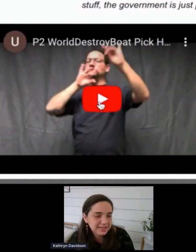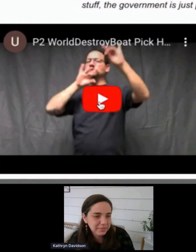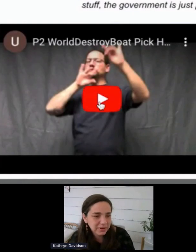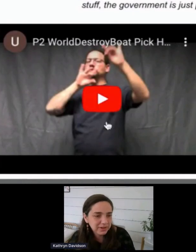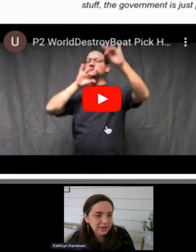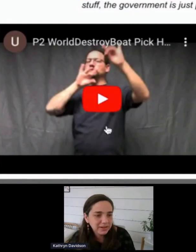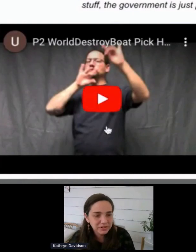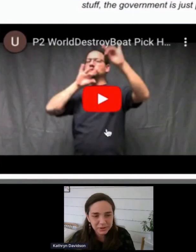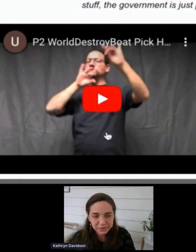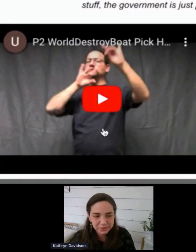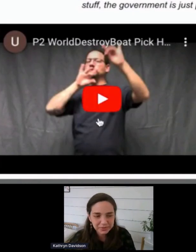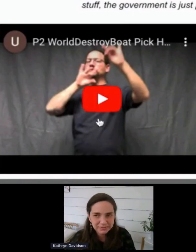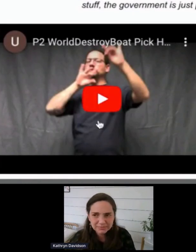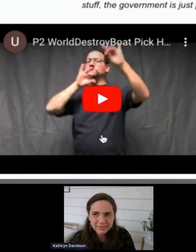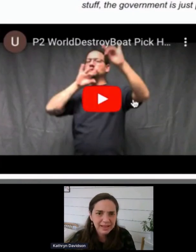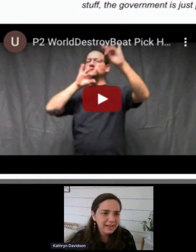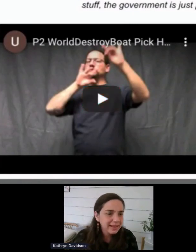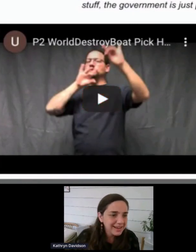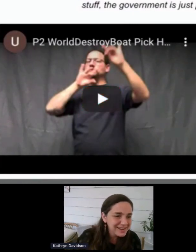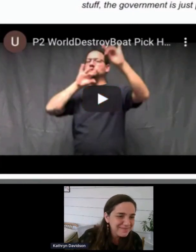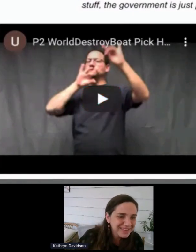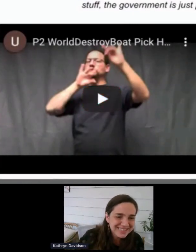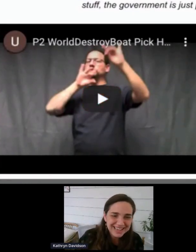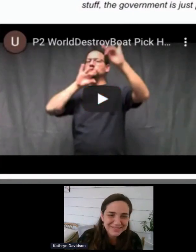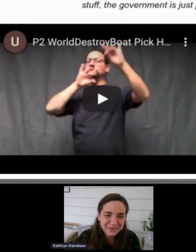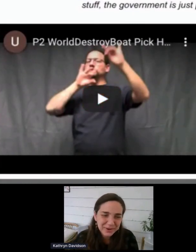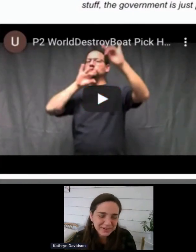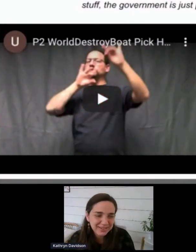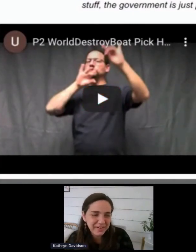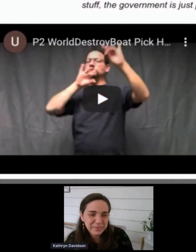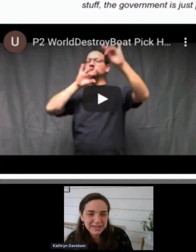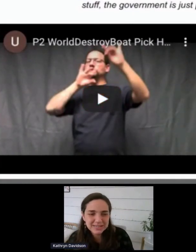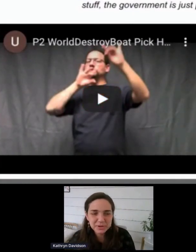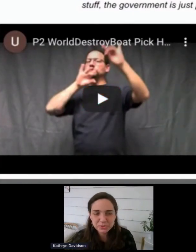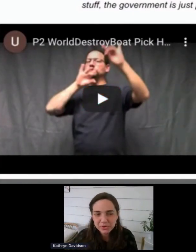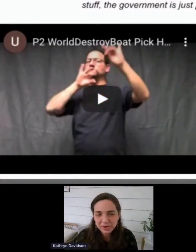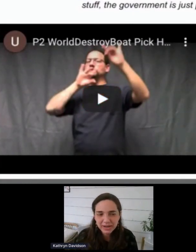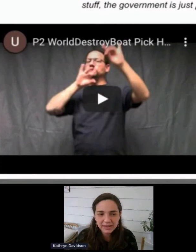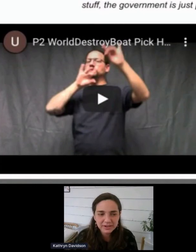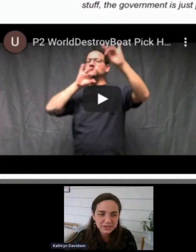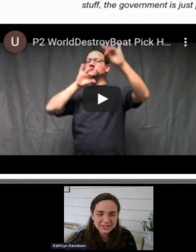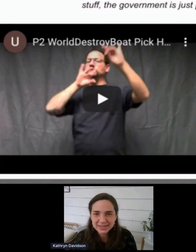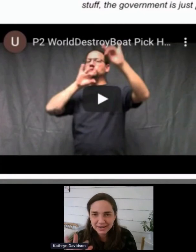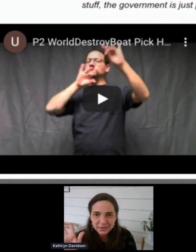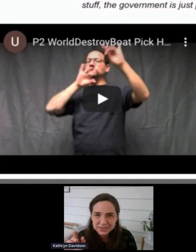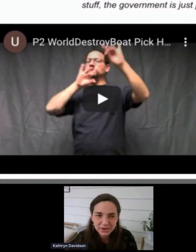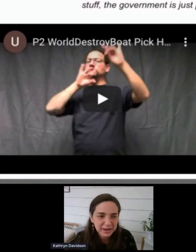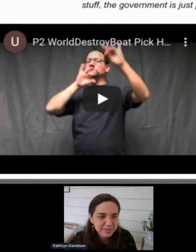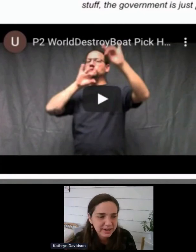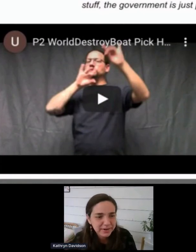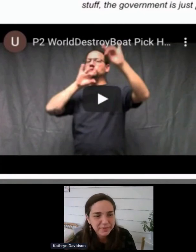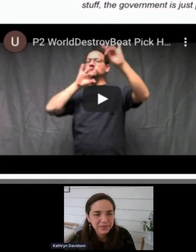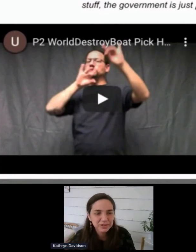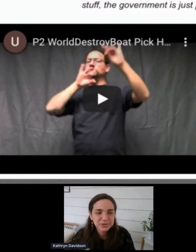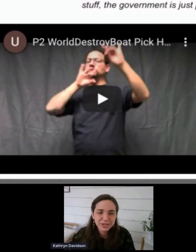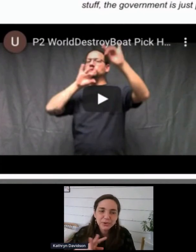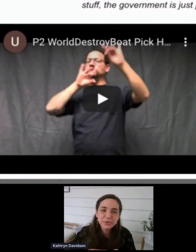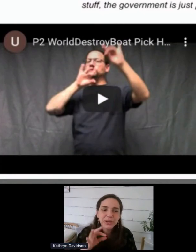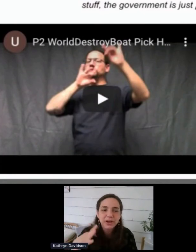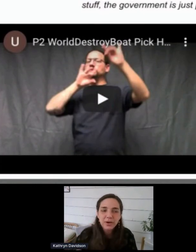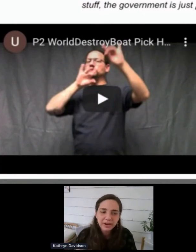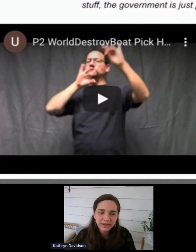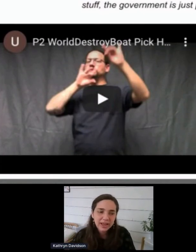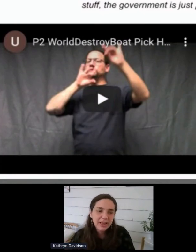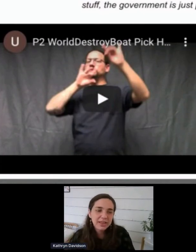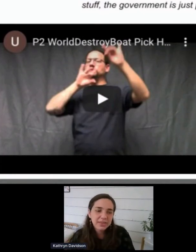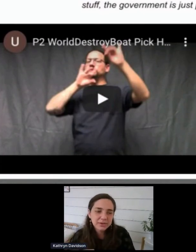Here's an example I'll show you. It's the end of the world. The government has a special boat ready. And this is like a Noah's Ark type scenario. And they're choosing who